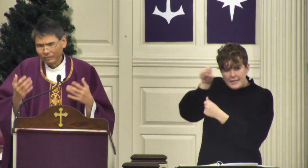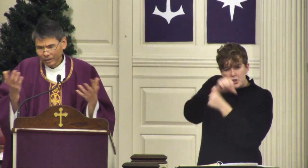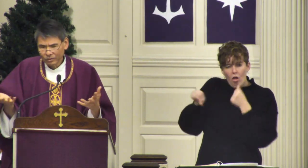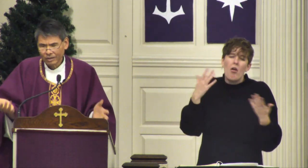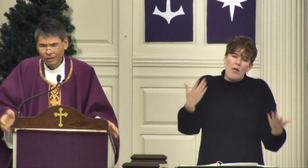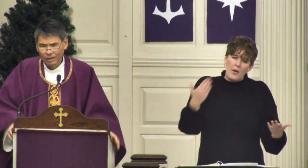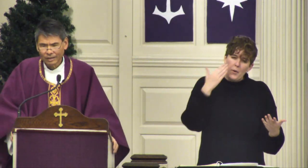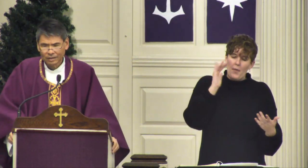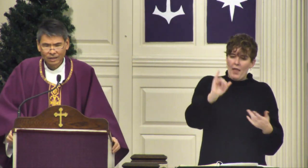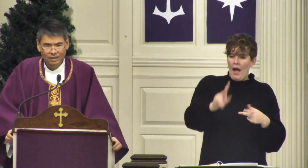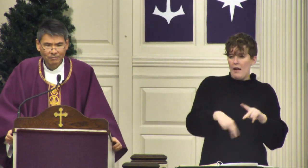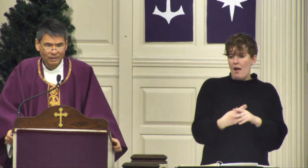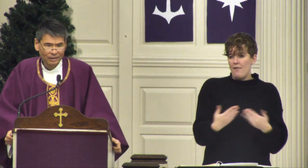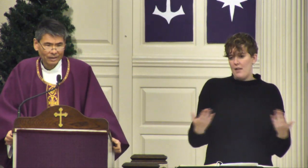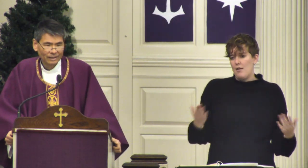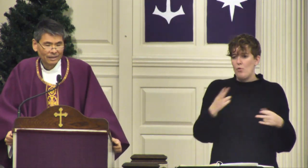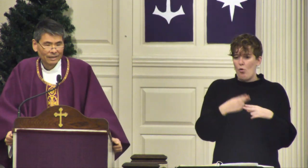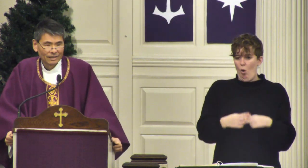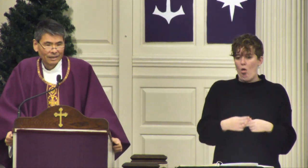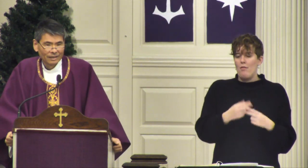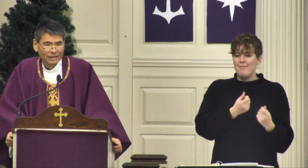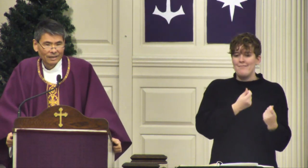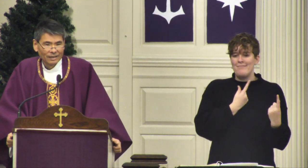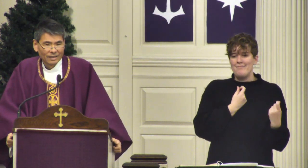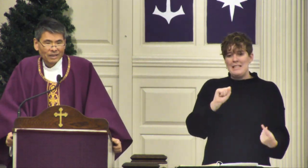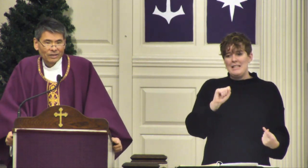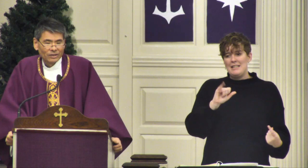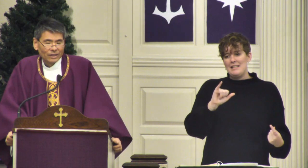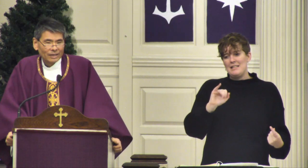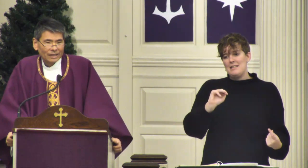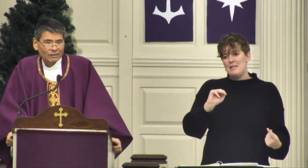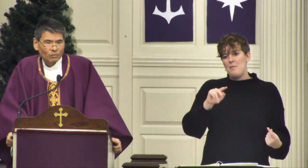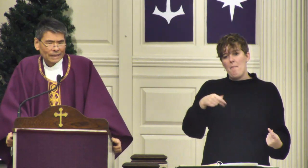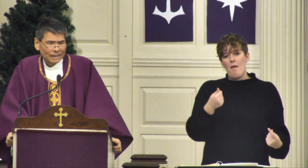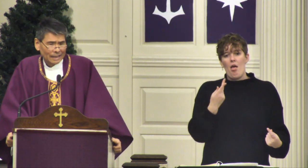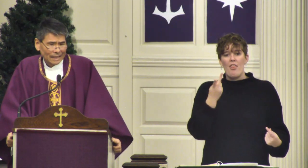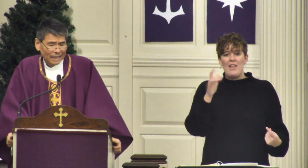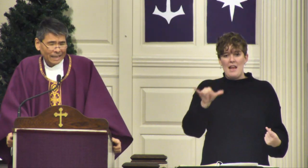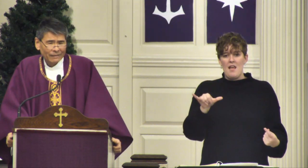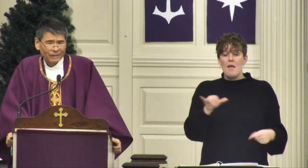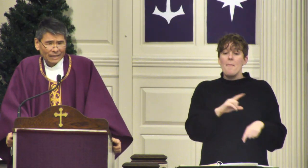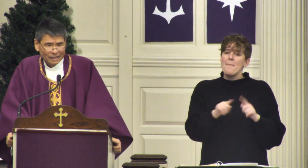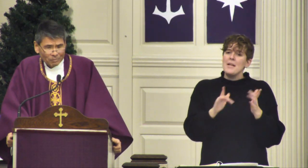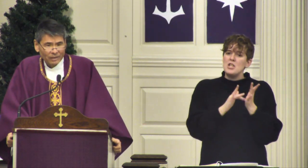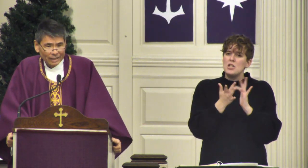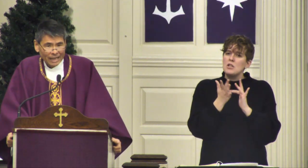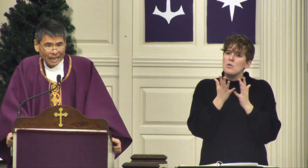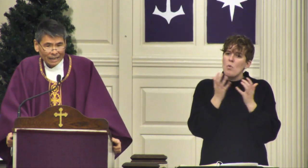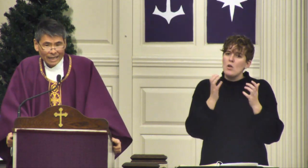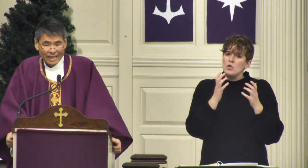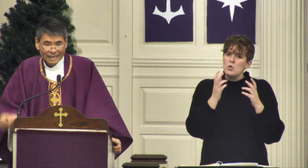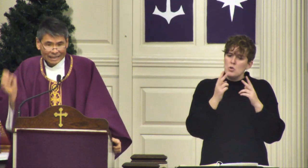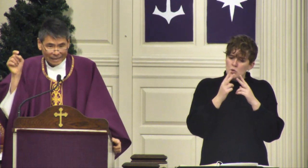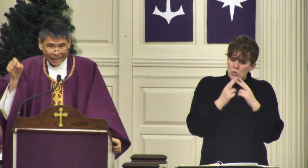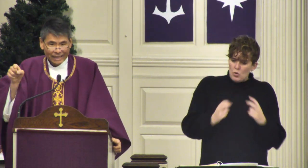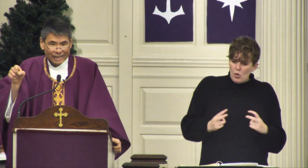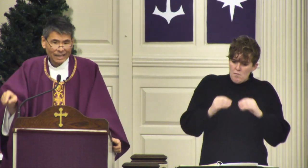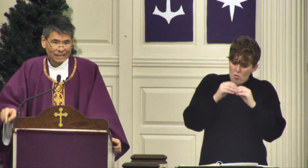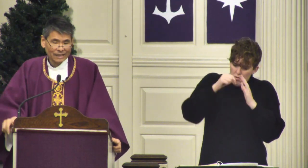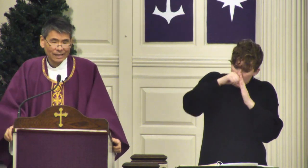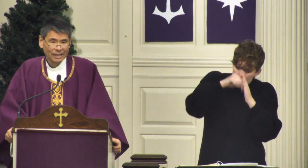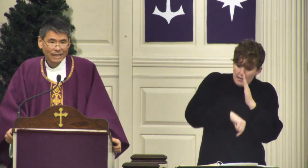we usually call it sympathy. But Jesus wants us to dig even deeper than that. And he's telling his